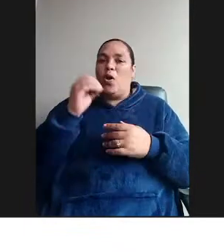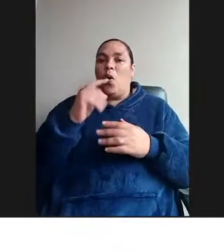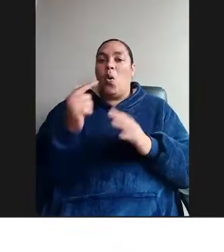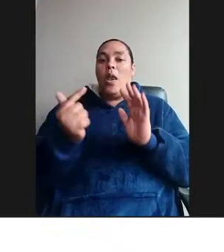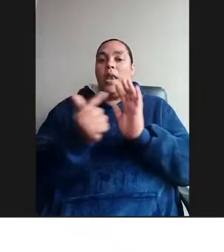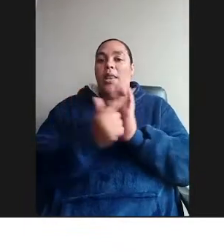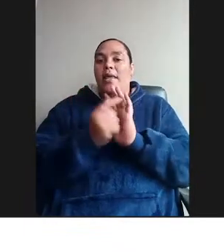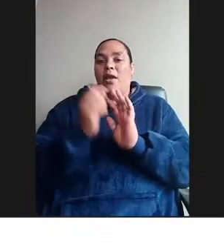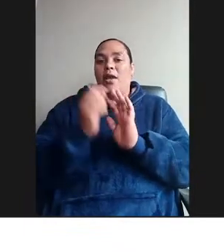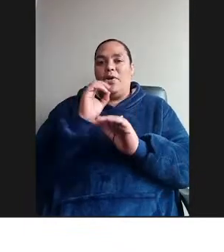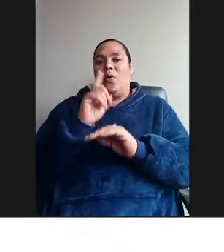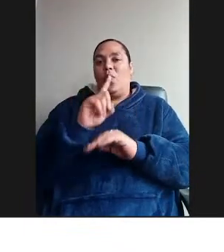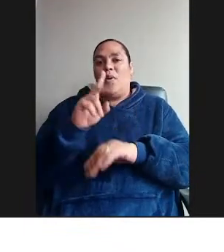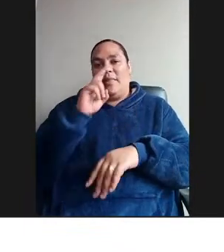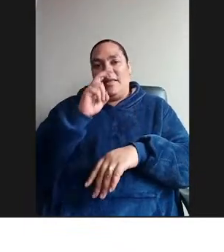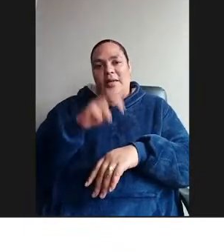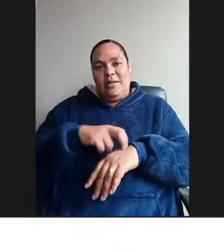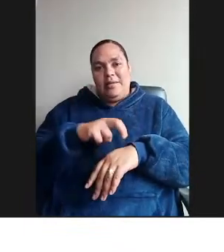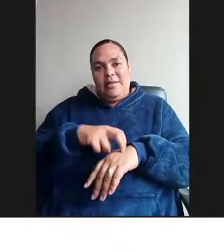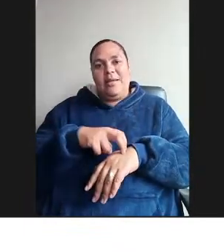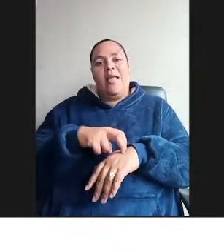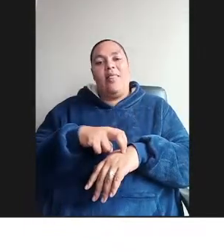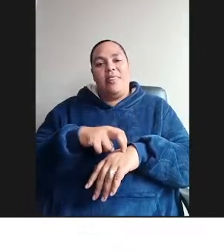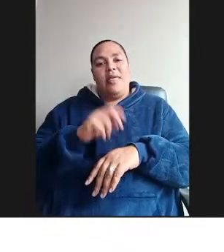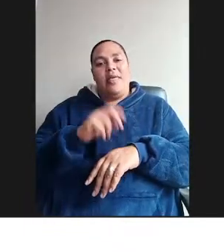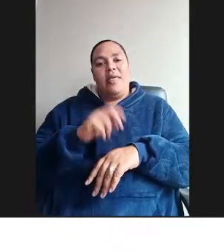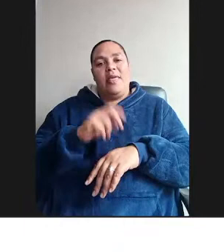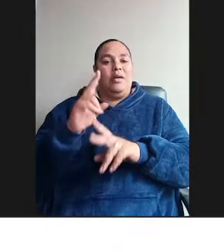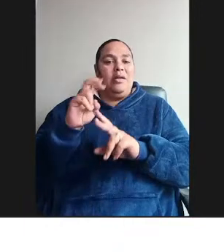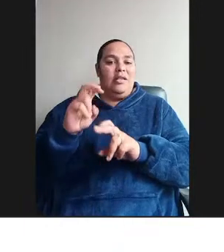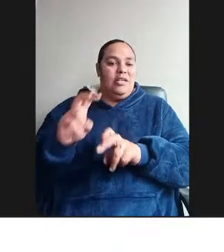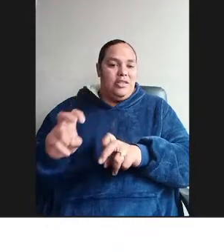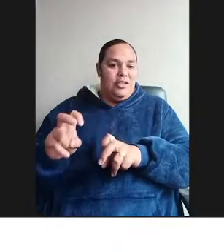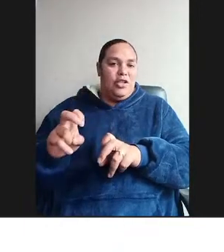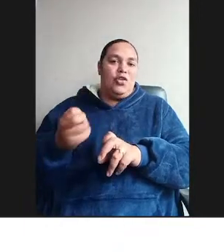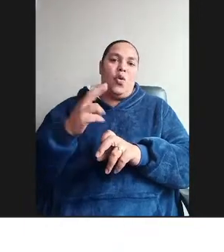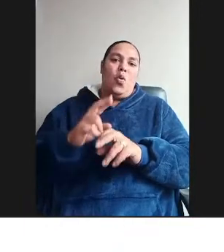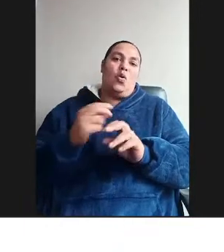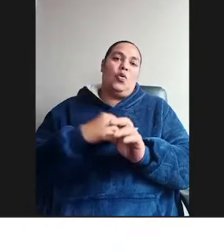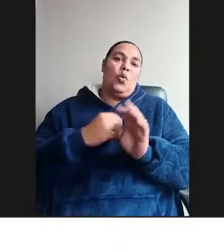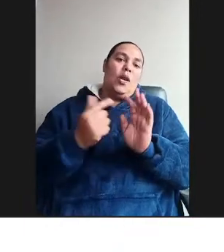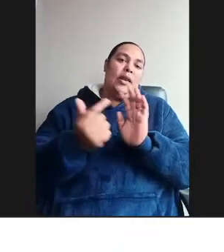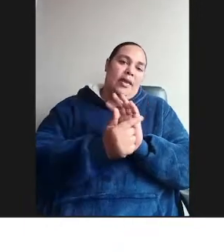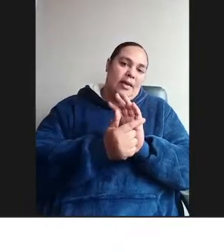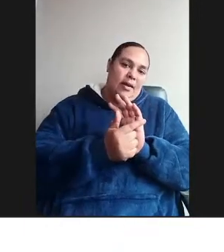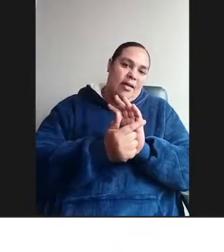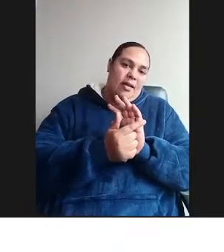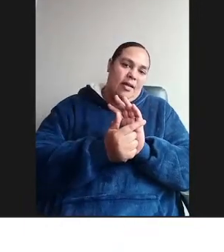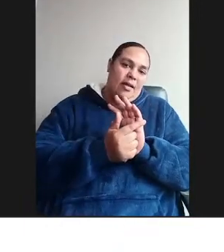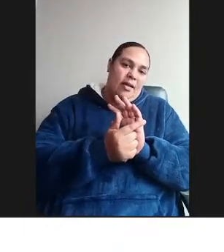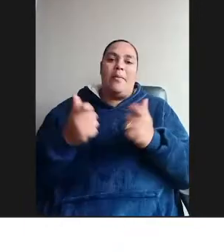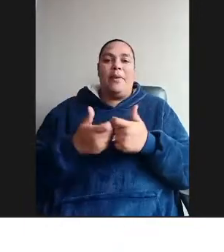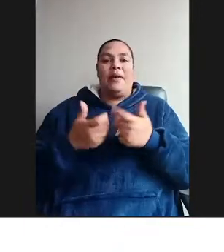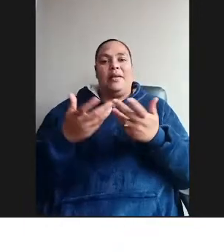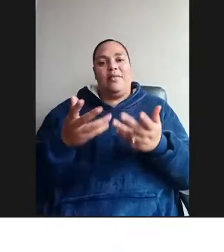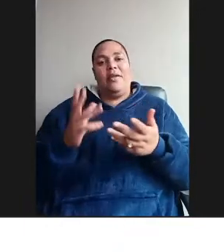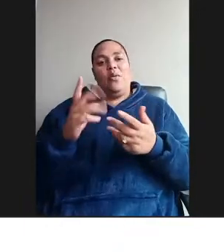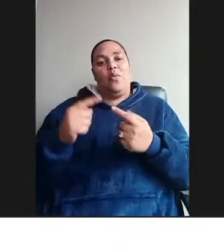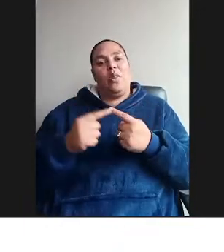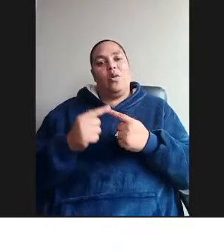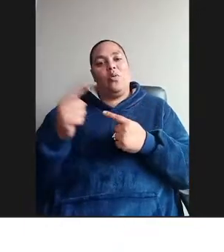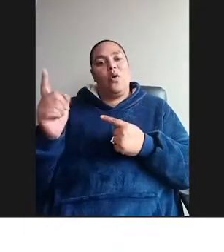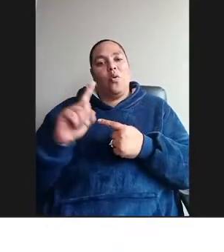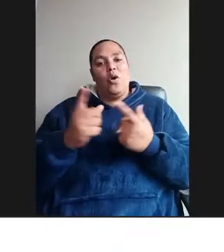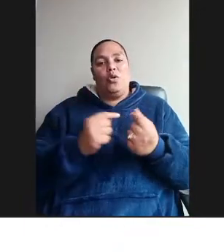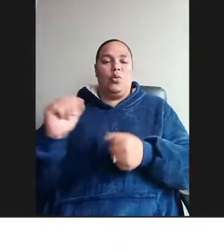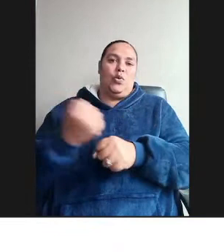required, then it will be sent in either research or to legal, and then the committee then will go and do its work, that is